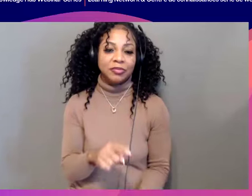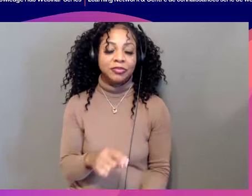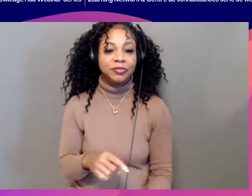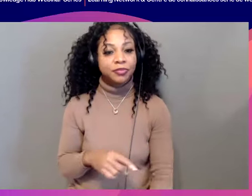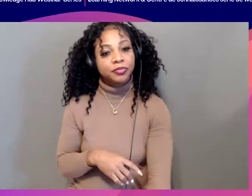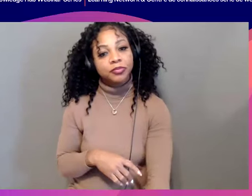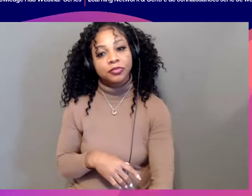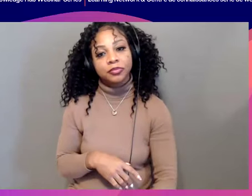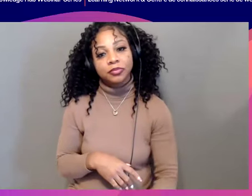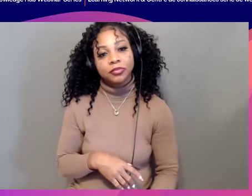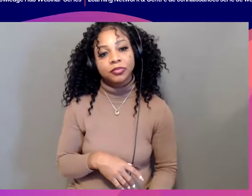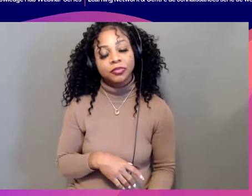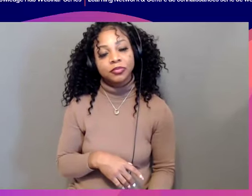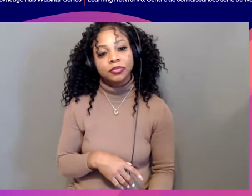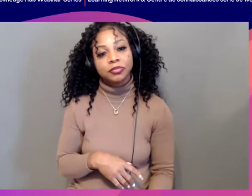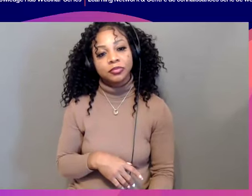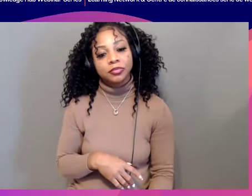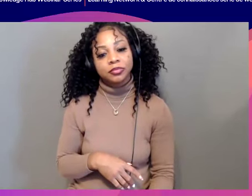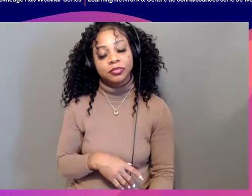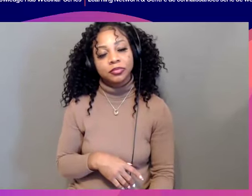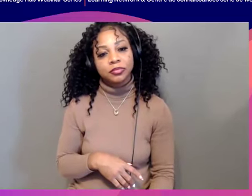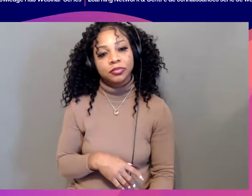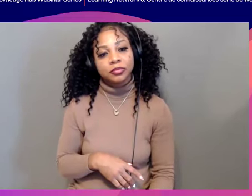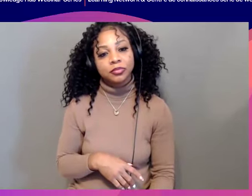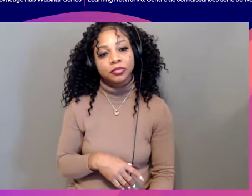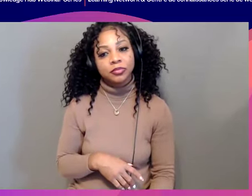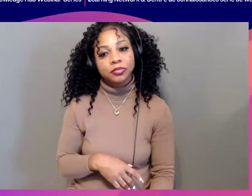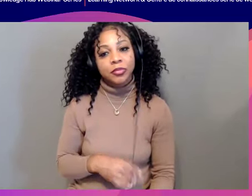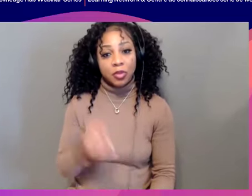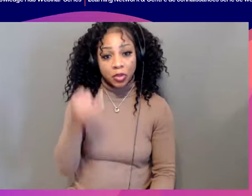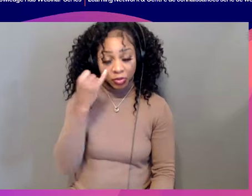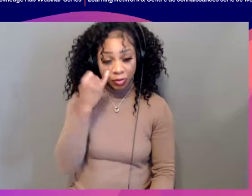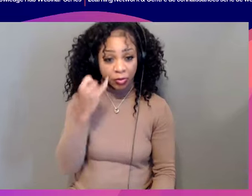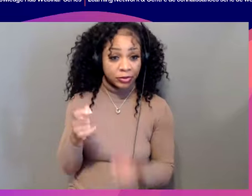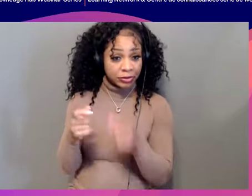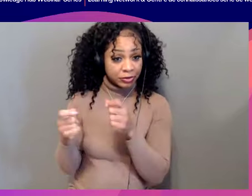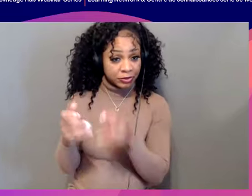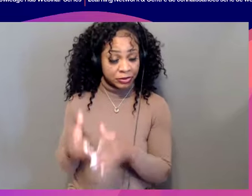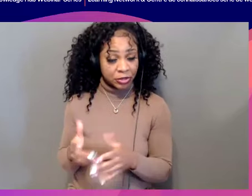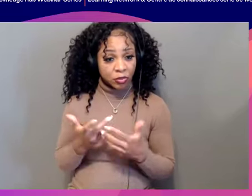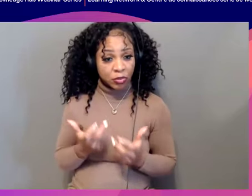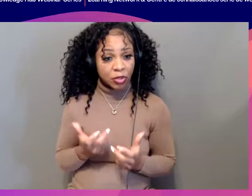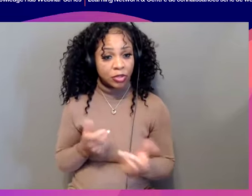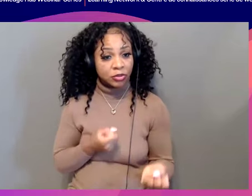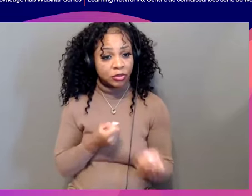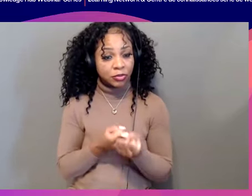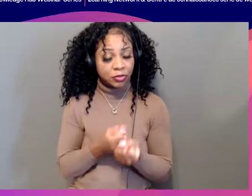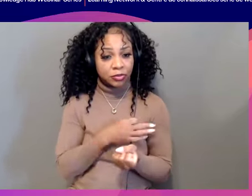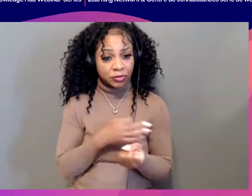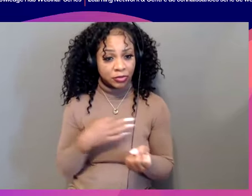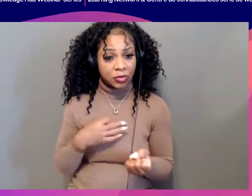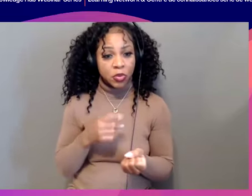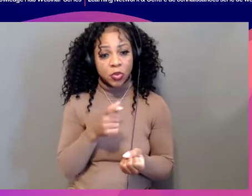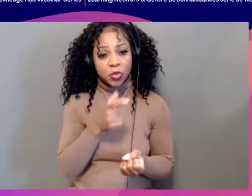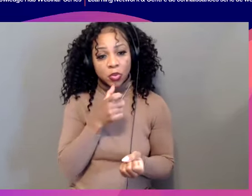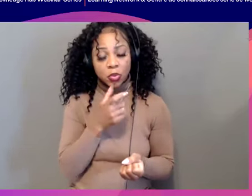have any strategies for managers who are trying to support employees who want to stay